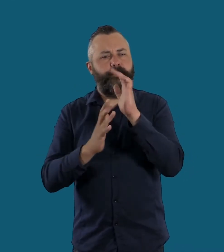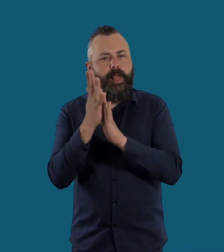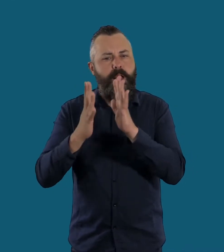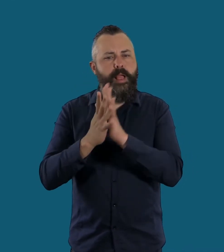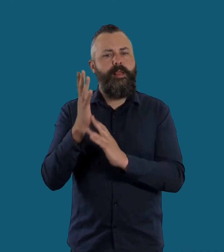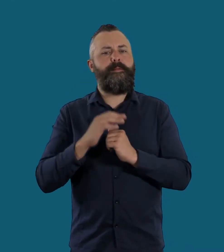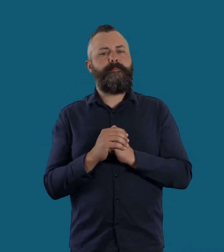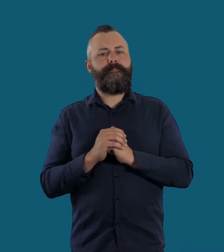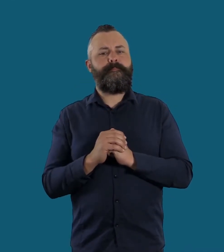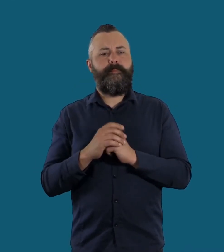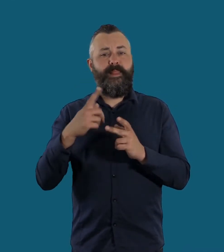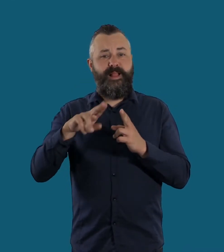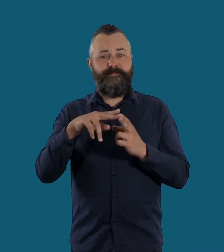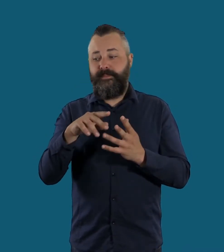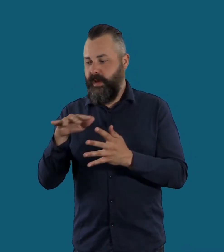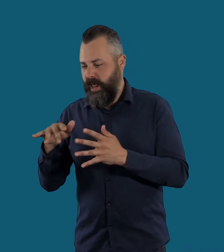pump, generator, protective clothing, etc.